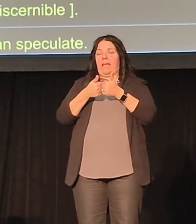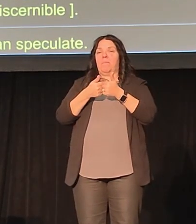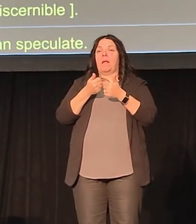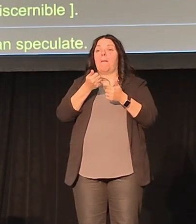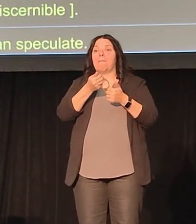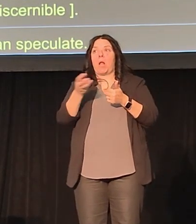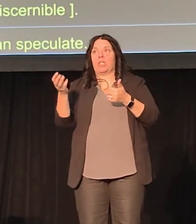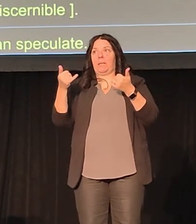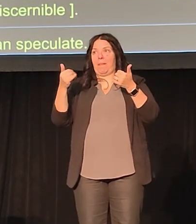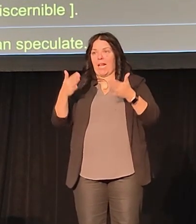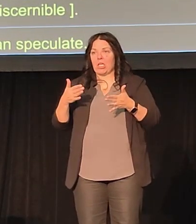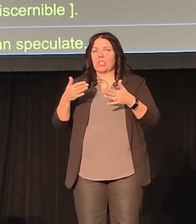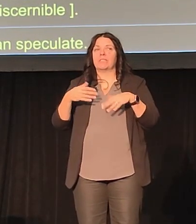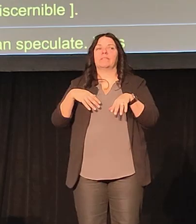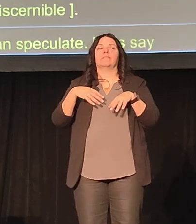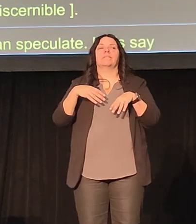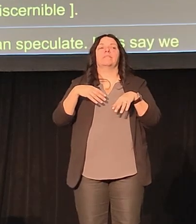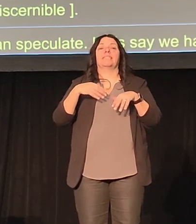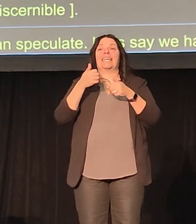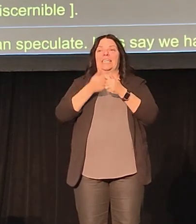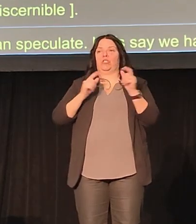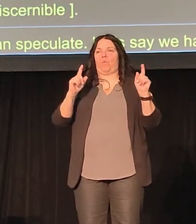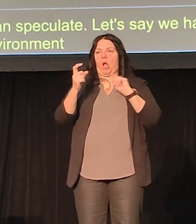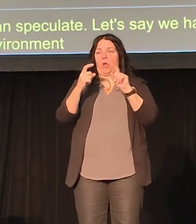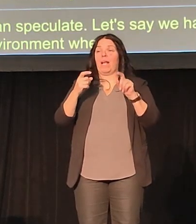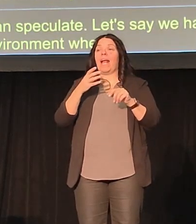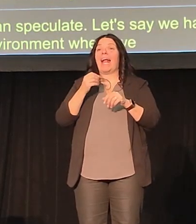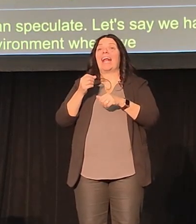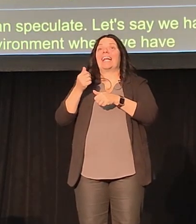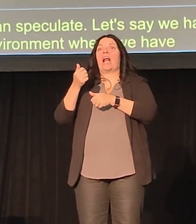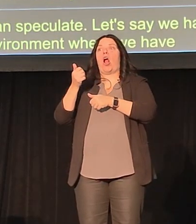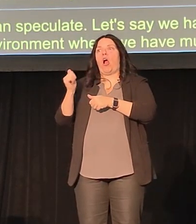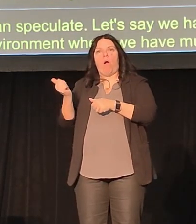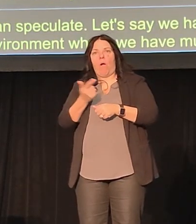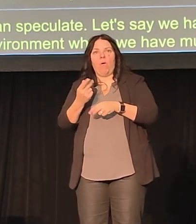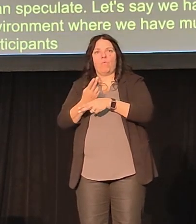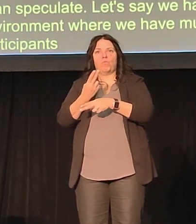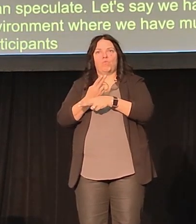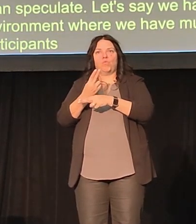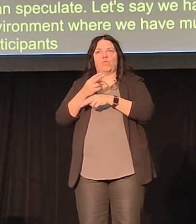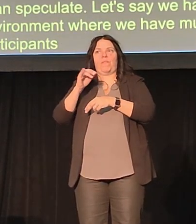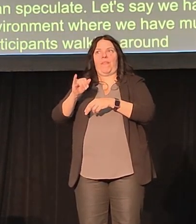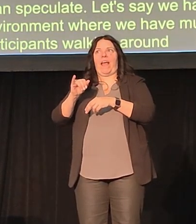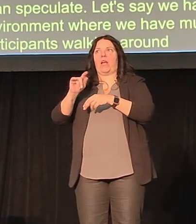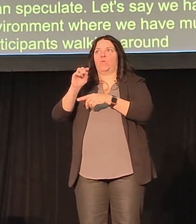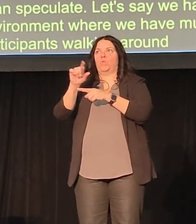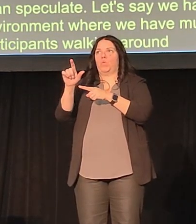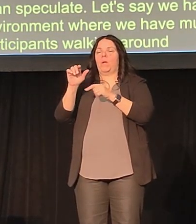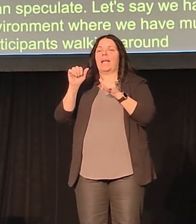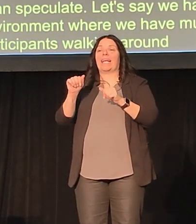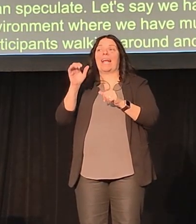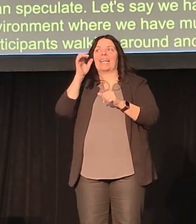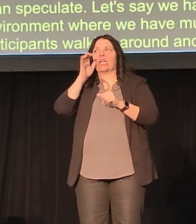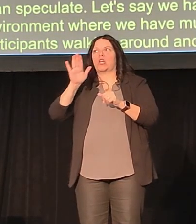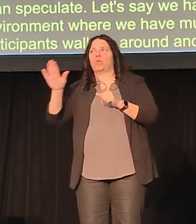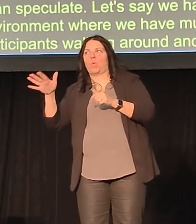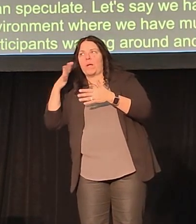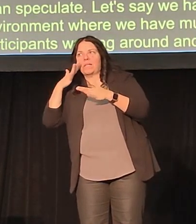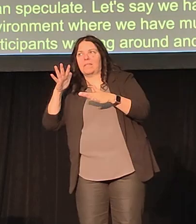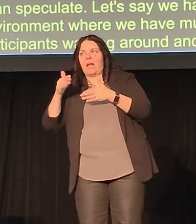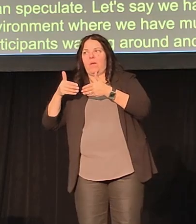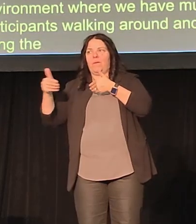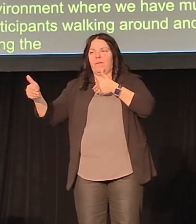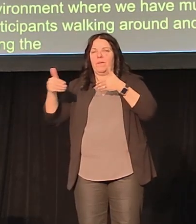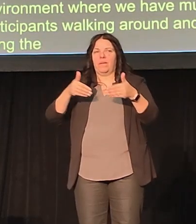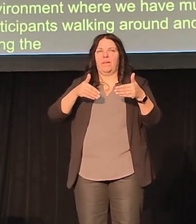walking around, and each of them would be using this echolocation tool, and they would be able to hear each other's echolocation sounds. That is